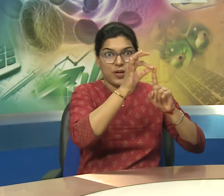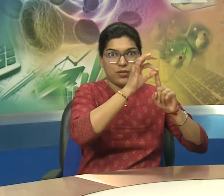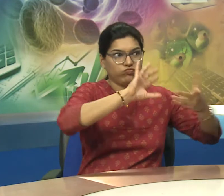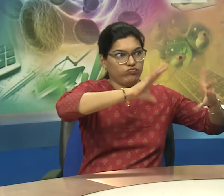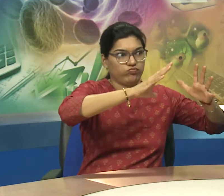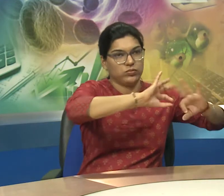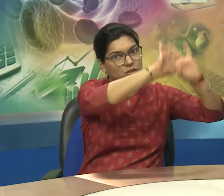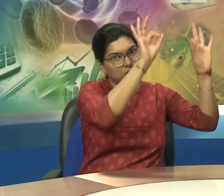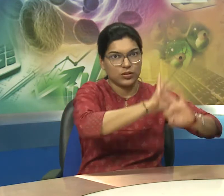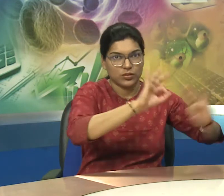Middlemen.